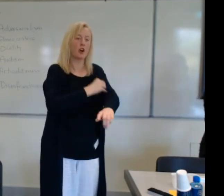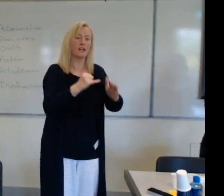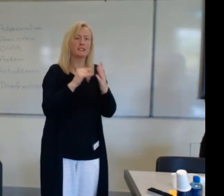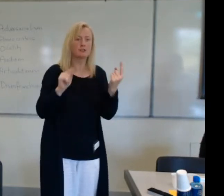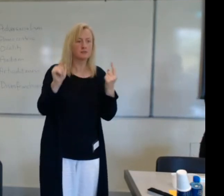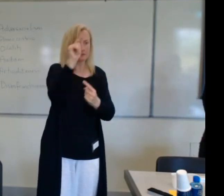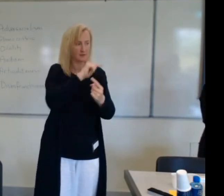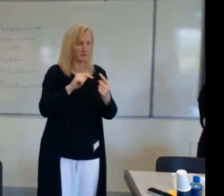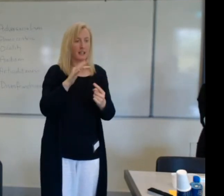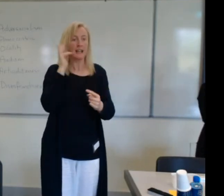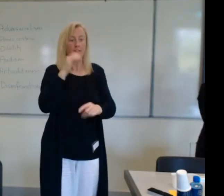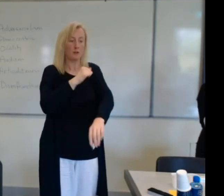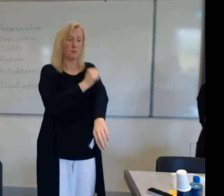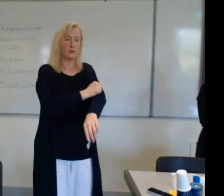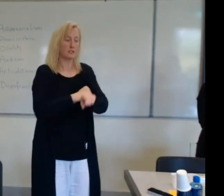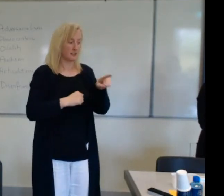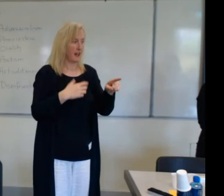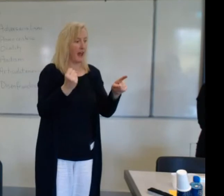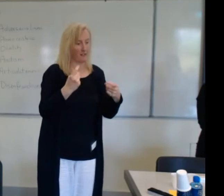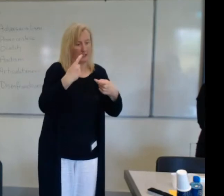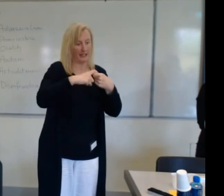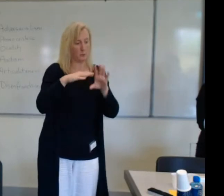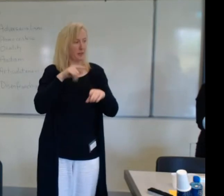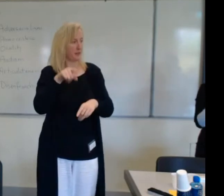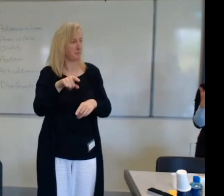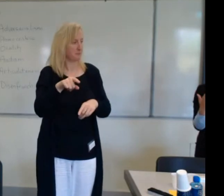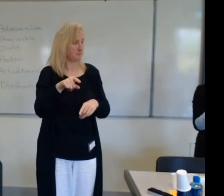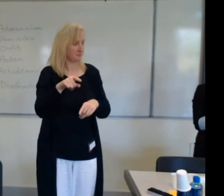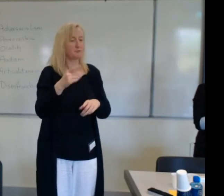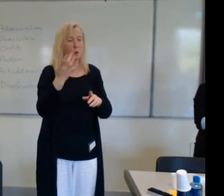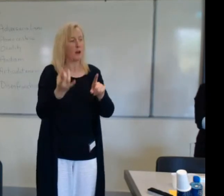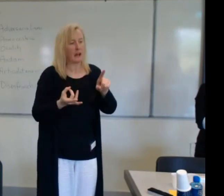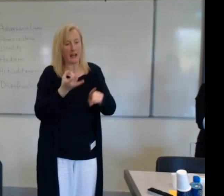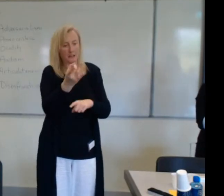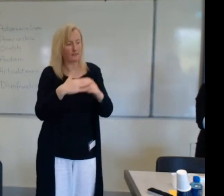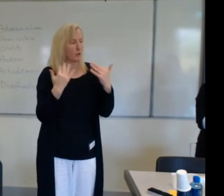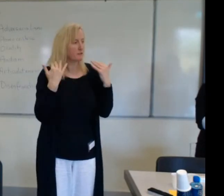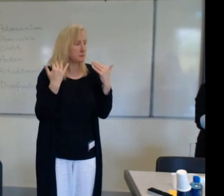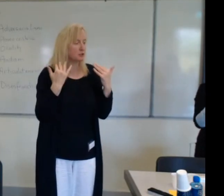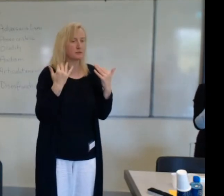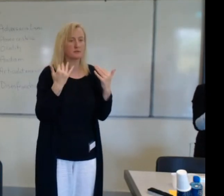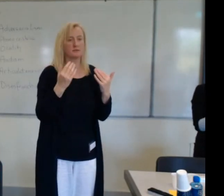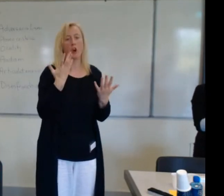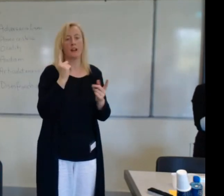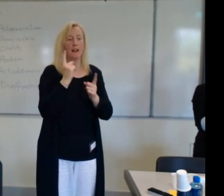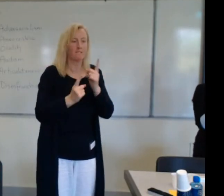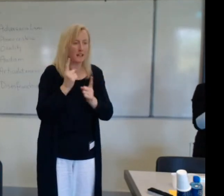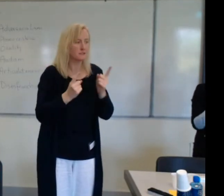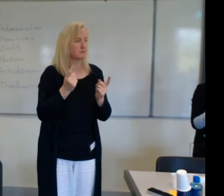if prison contact or link with them in order to ask for information or advice how to work with deaf